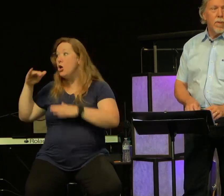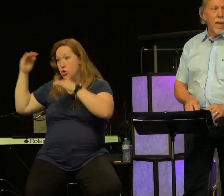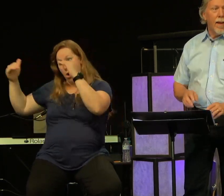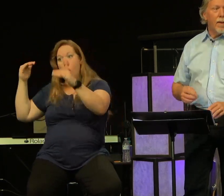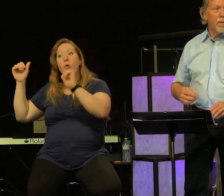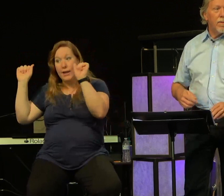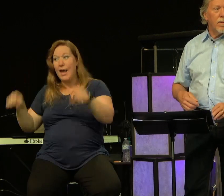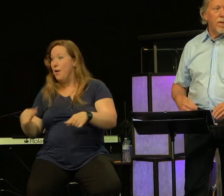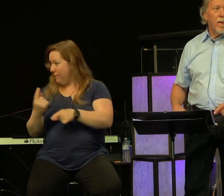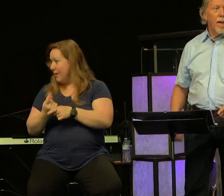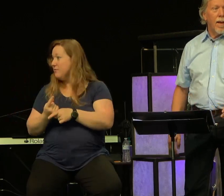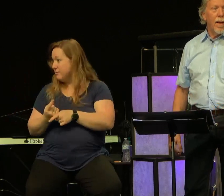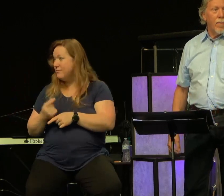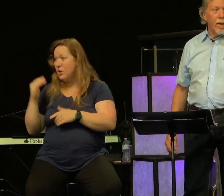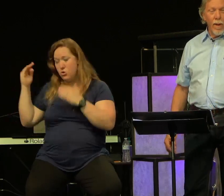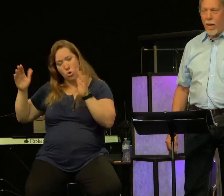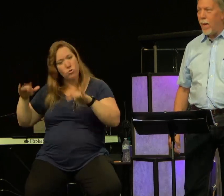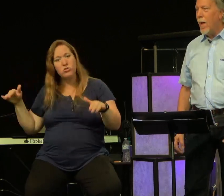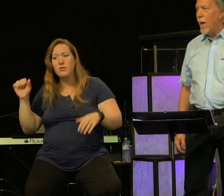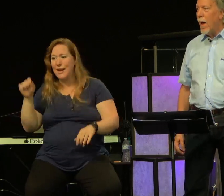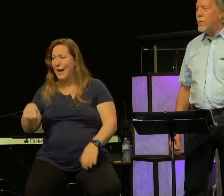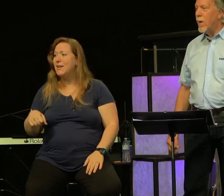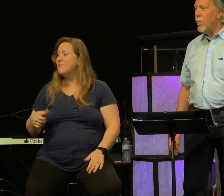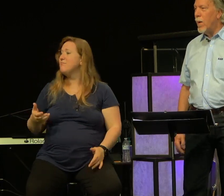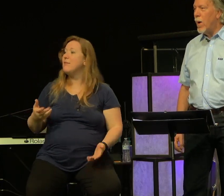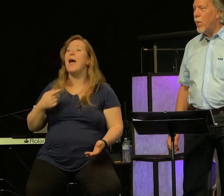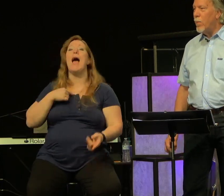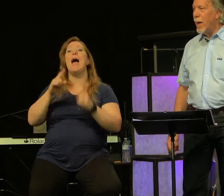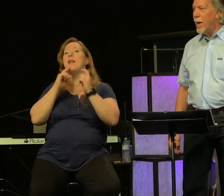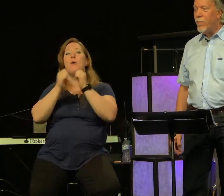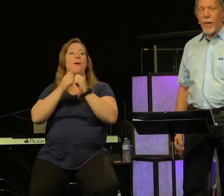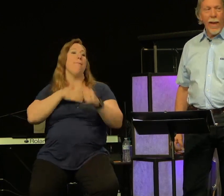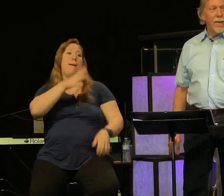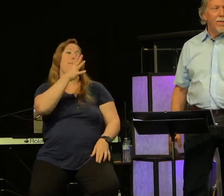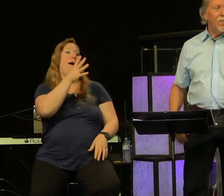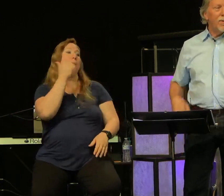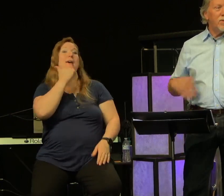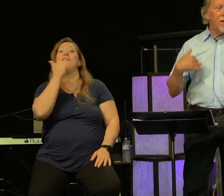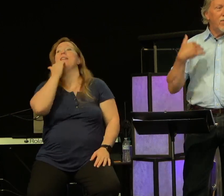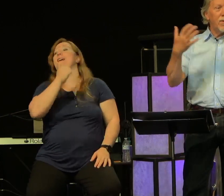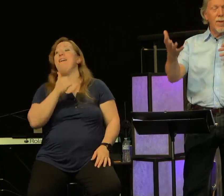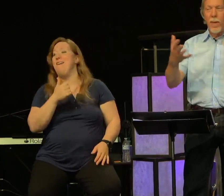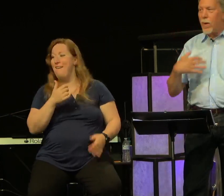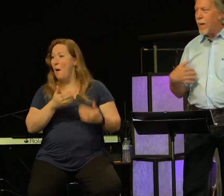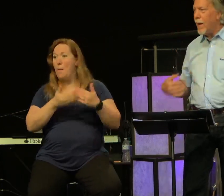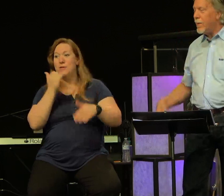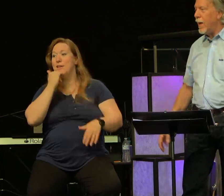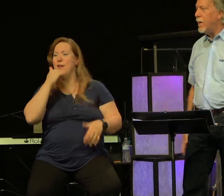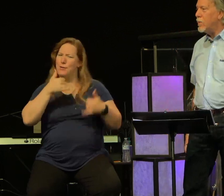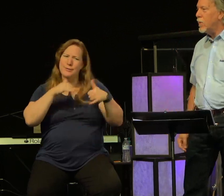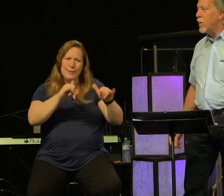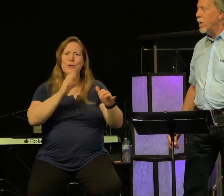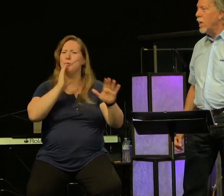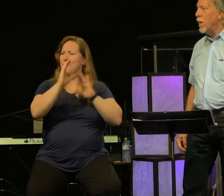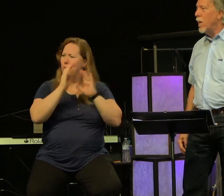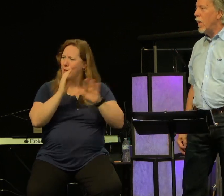Amen. Yeah. I talk to my mom about it every day. We still communicate